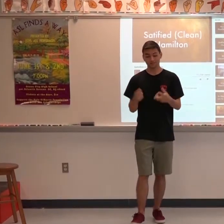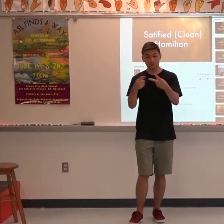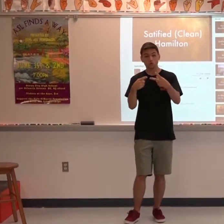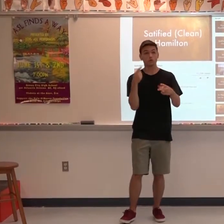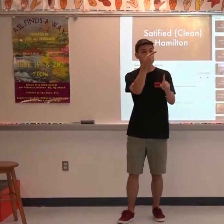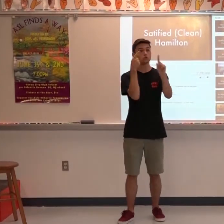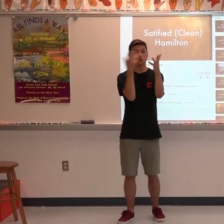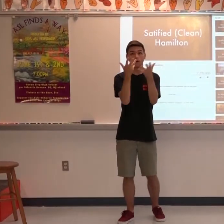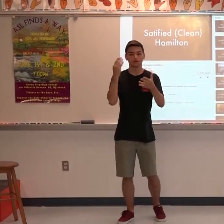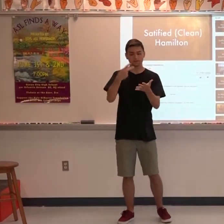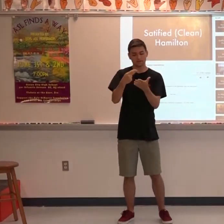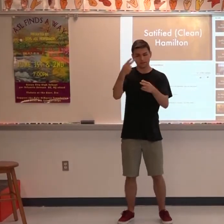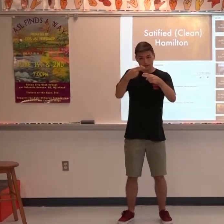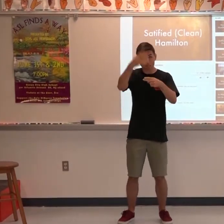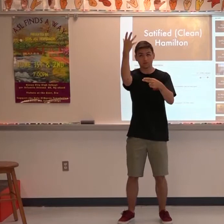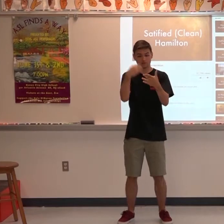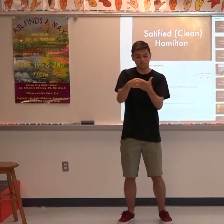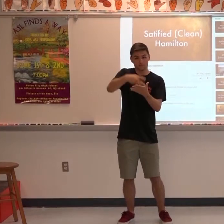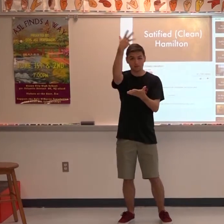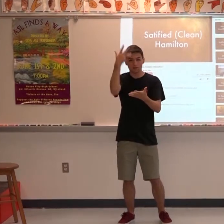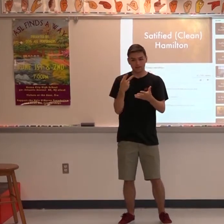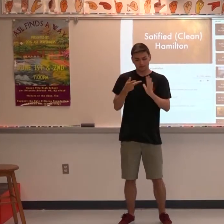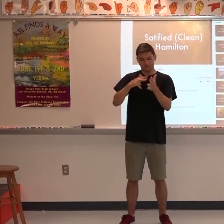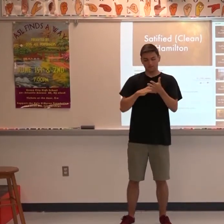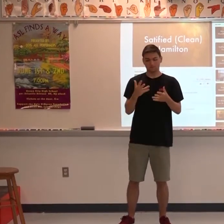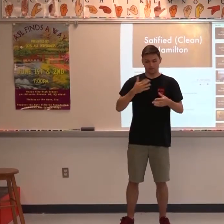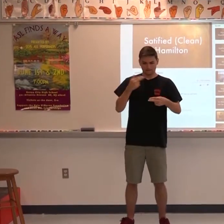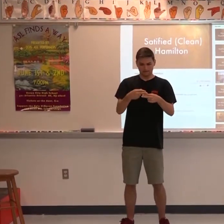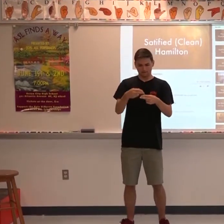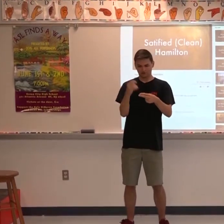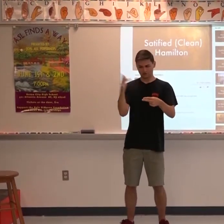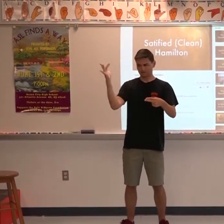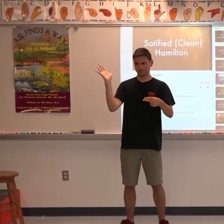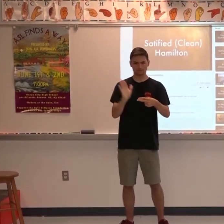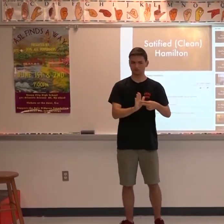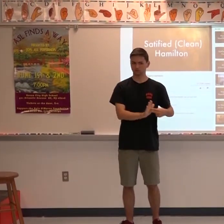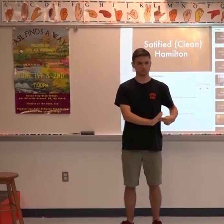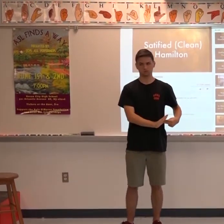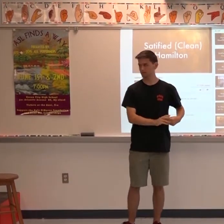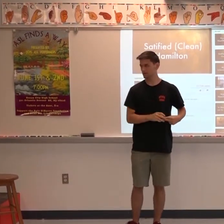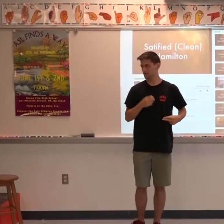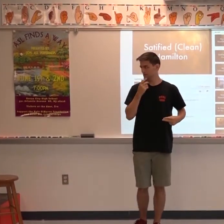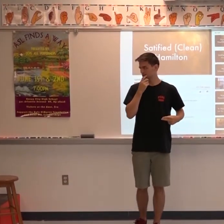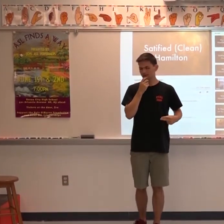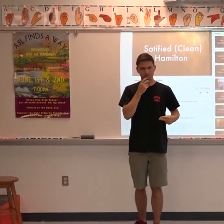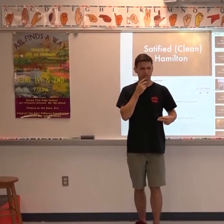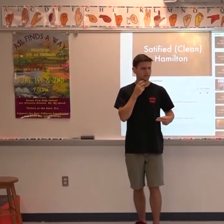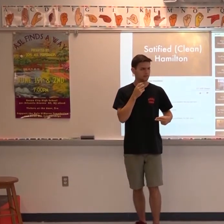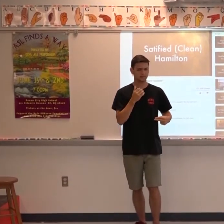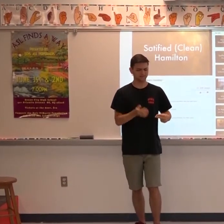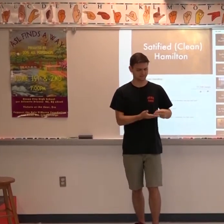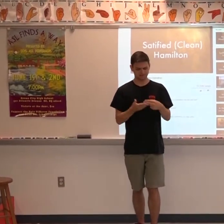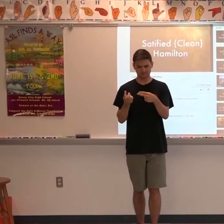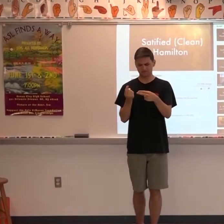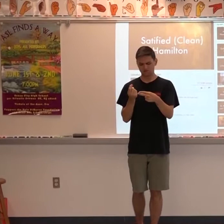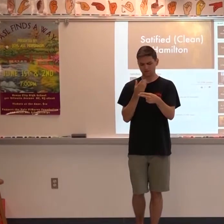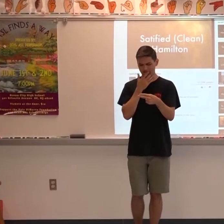2, he's after me, so a Scottish sister that elevates his status. I have to be naive to set that aside. Maybe that is